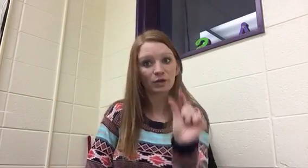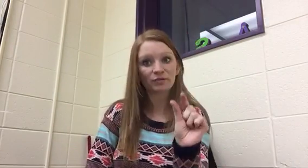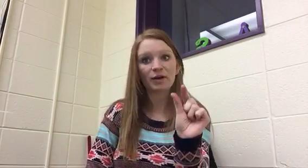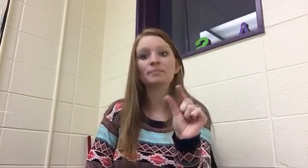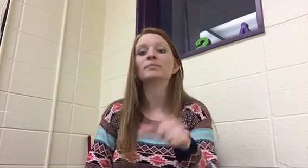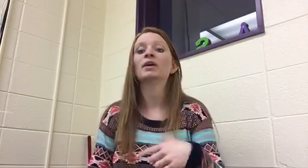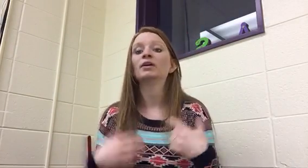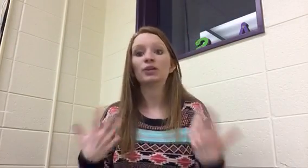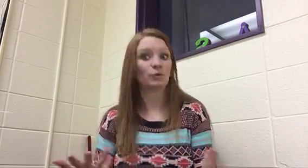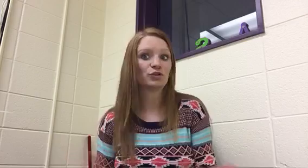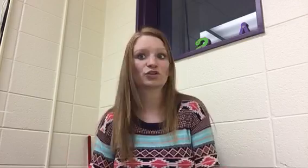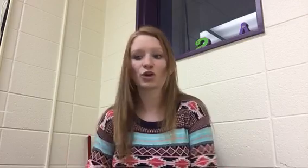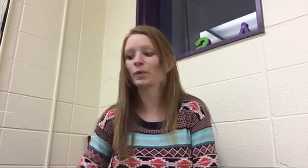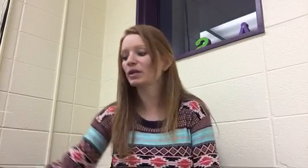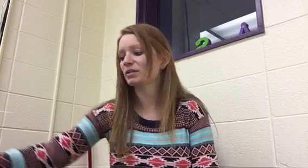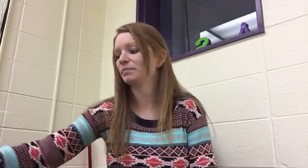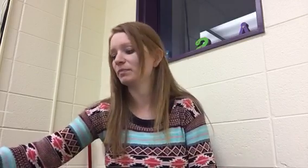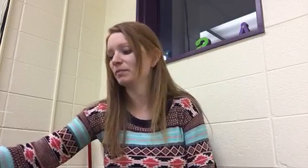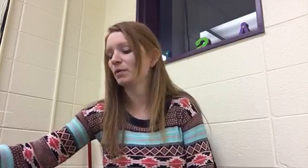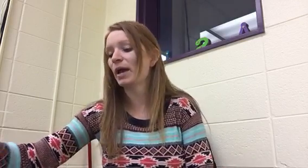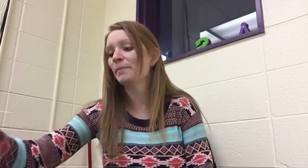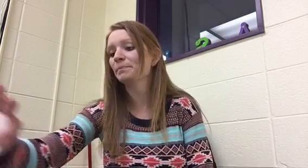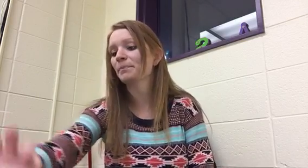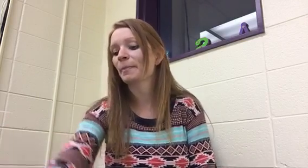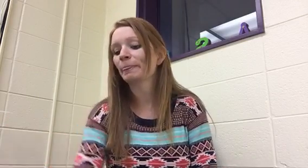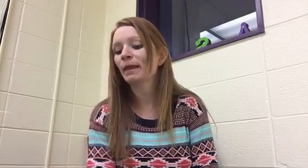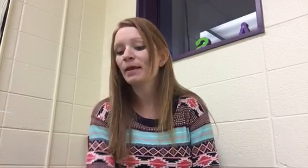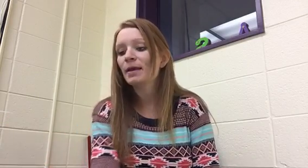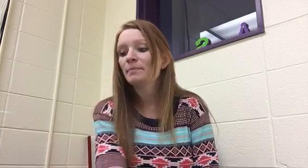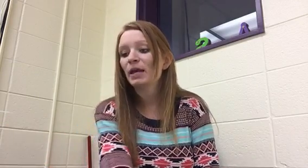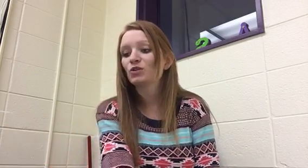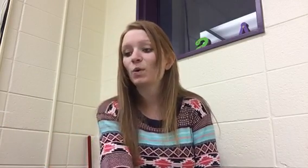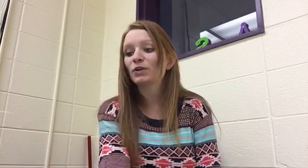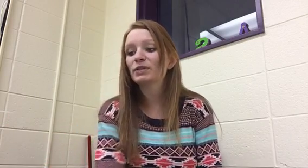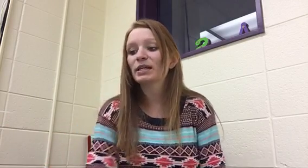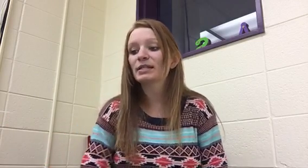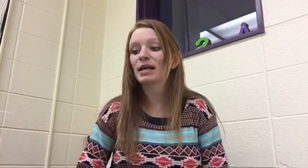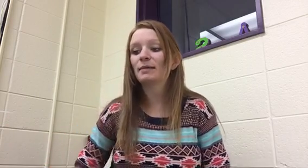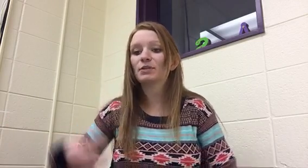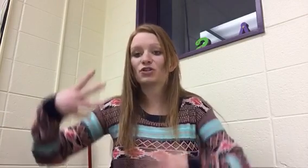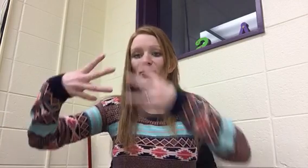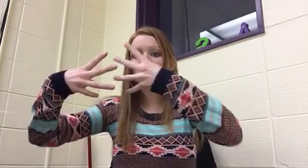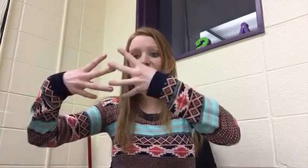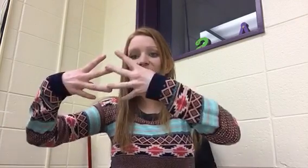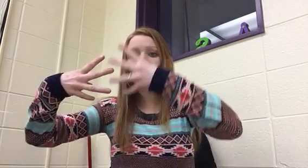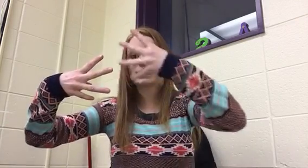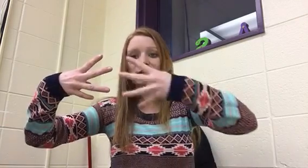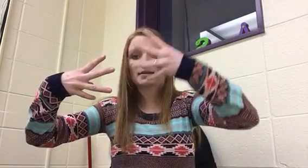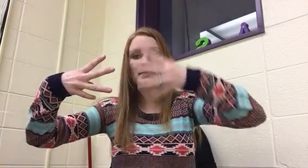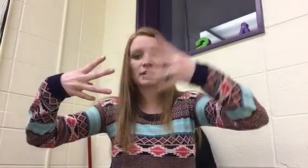of them, you would just show it, okay? Page 106, to show zigzags on